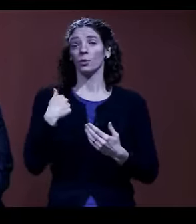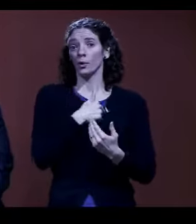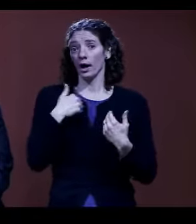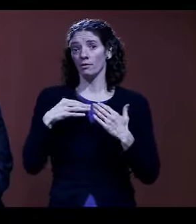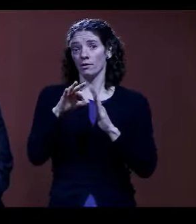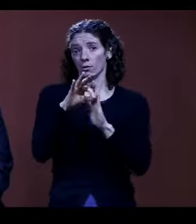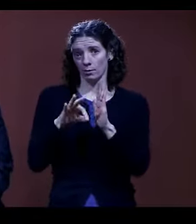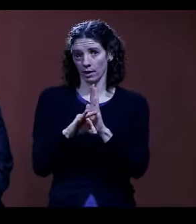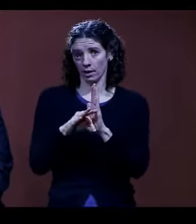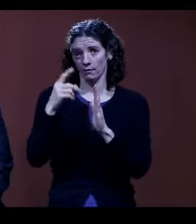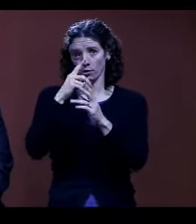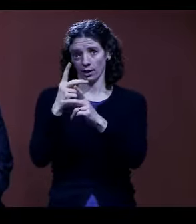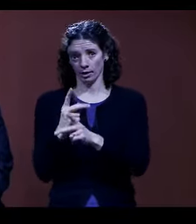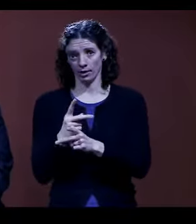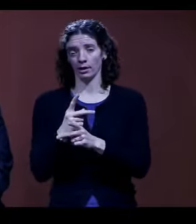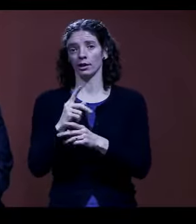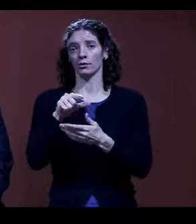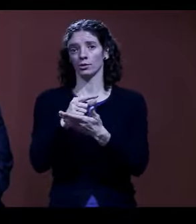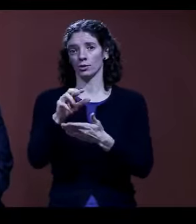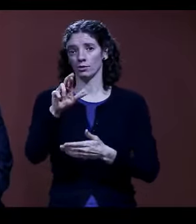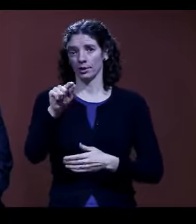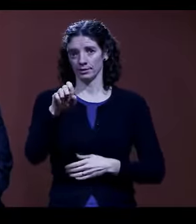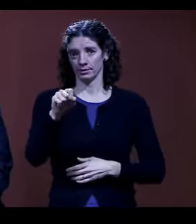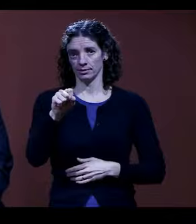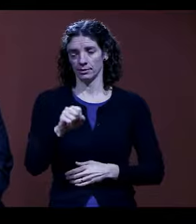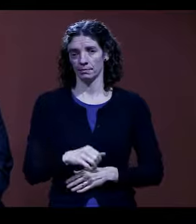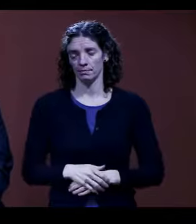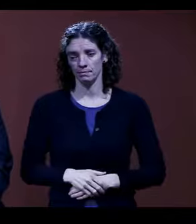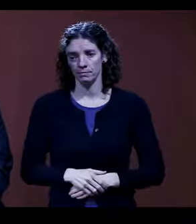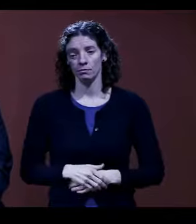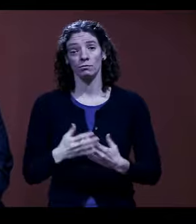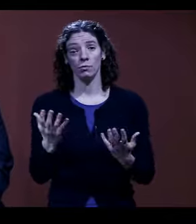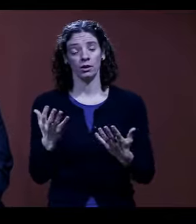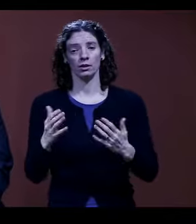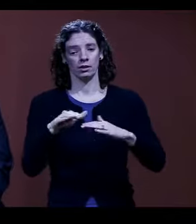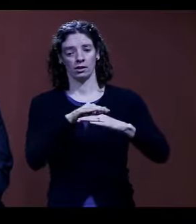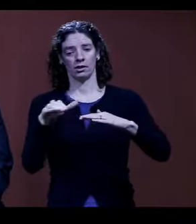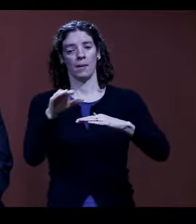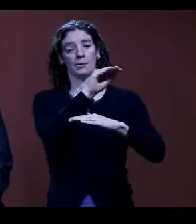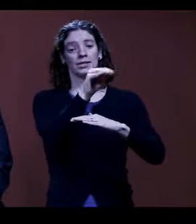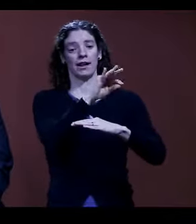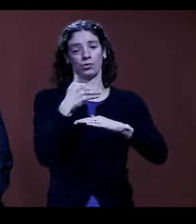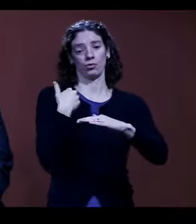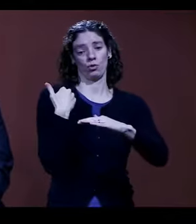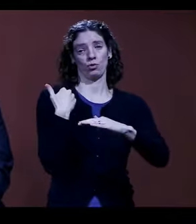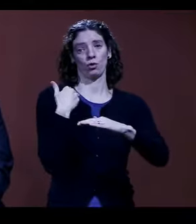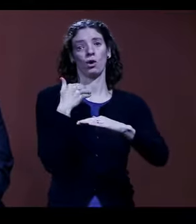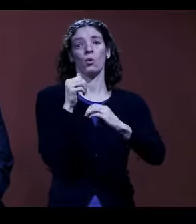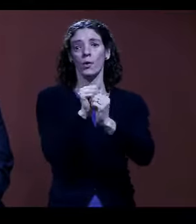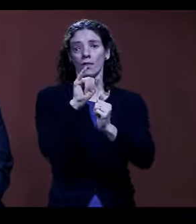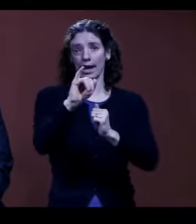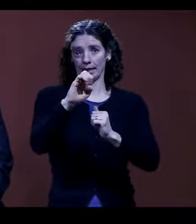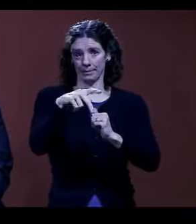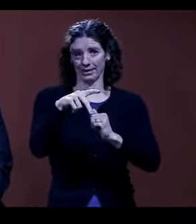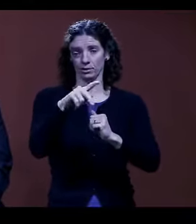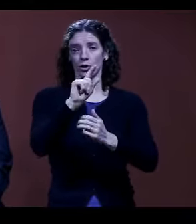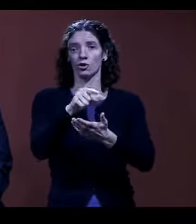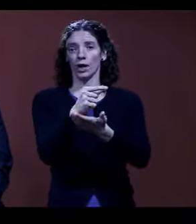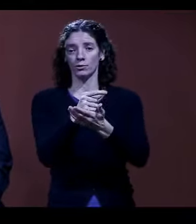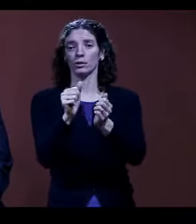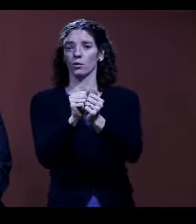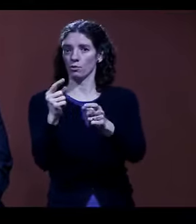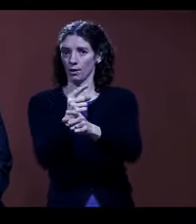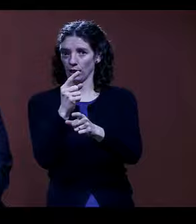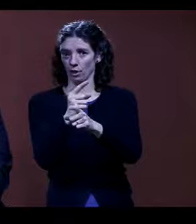for calculating graduation rates. And it really is the percent of youth graduating with, or youth with IEPs graduating with a